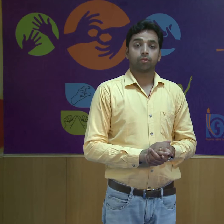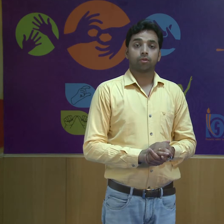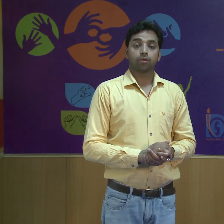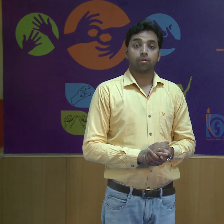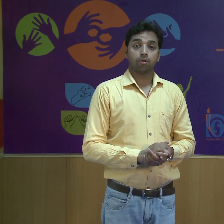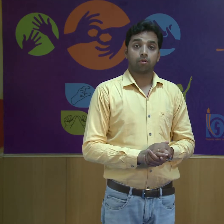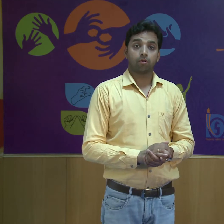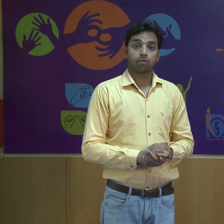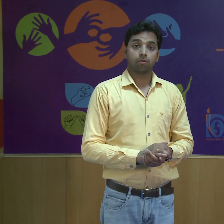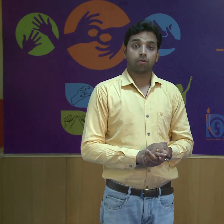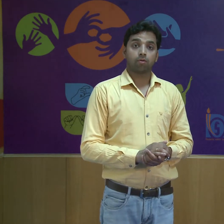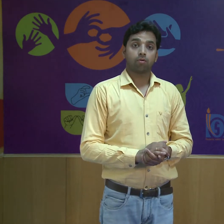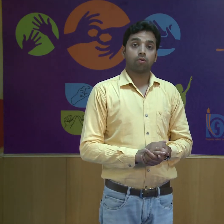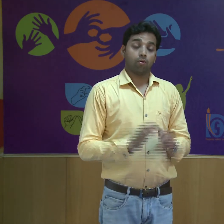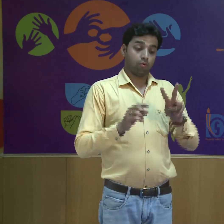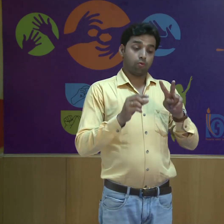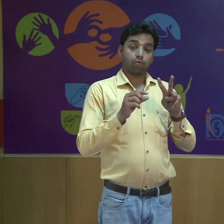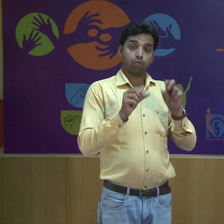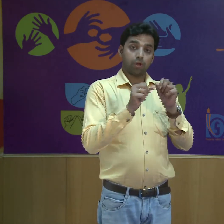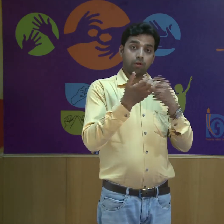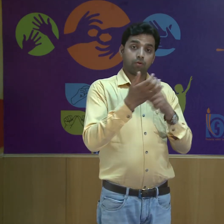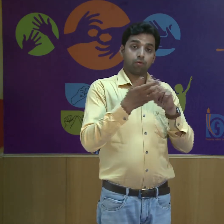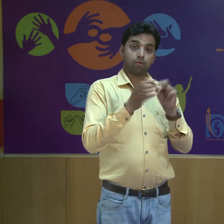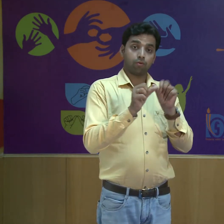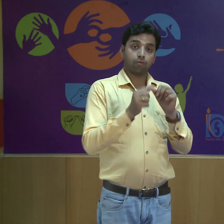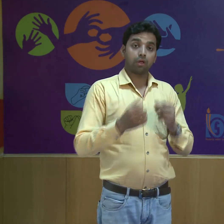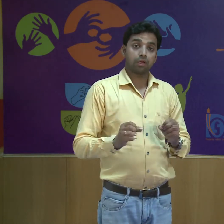beginning of Virna system during Vedic period,